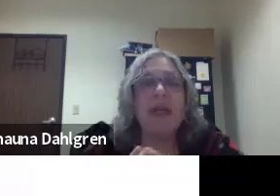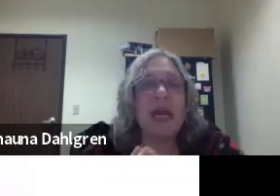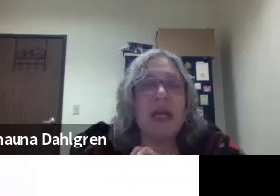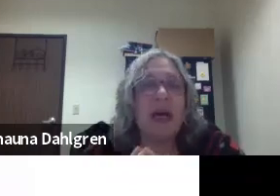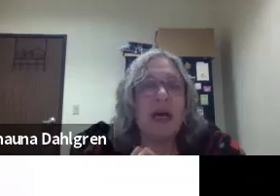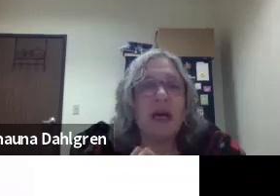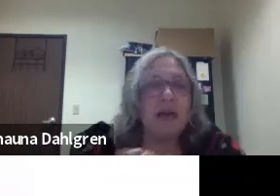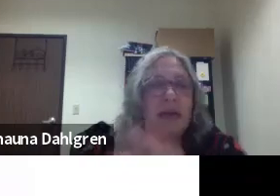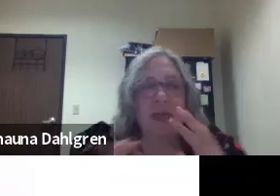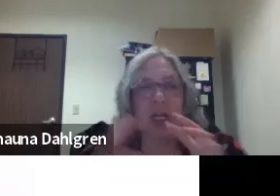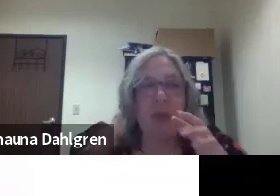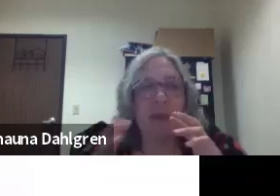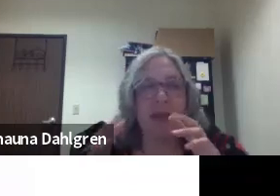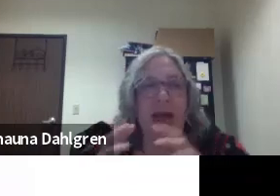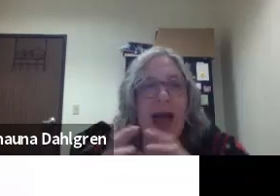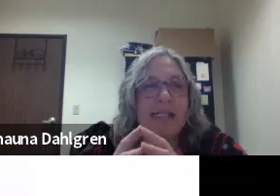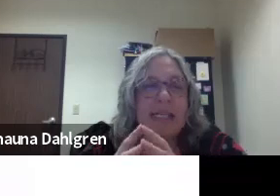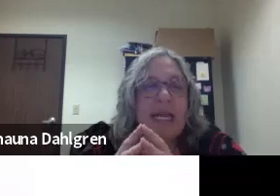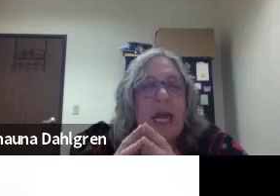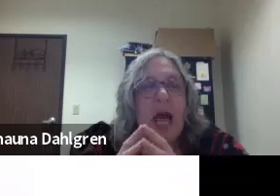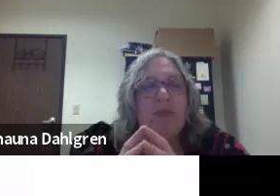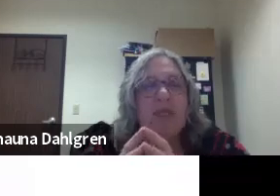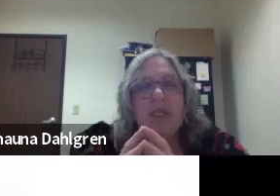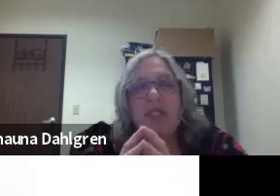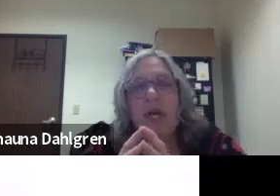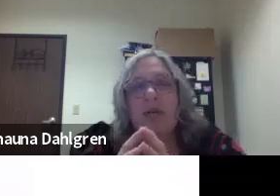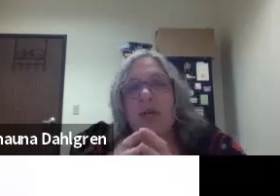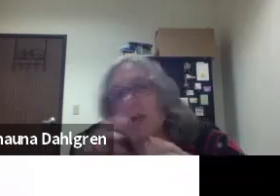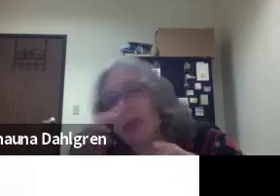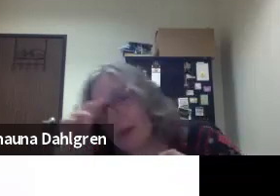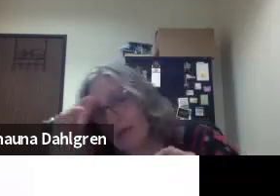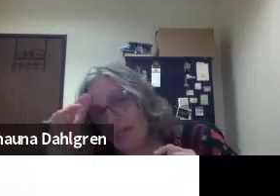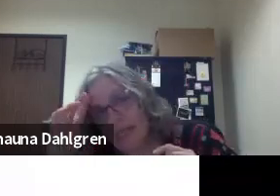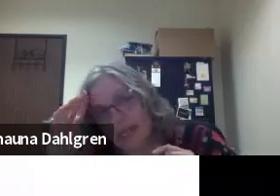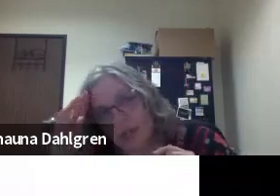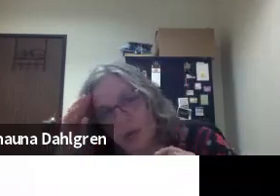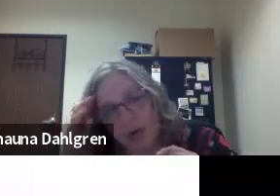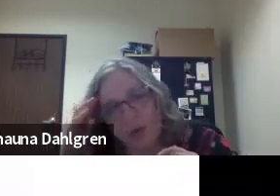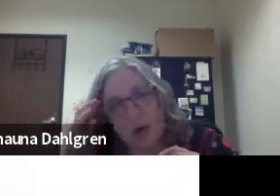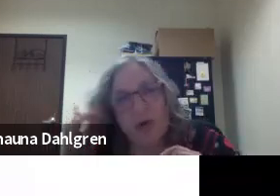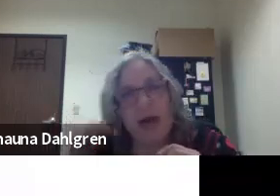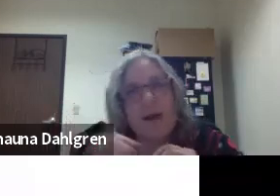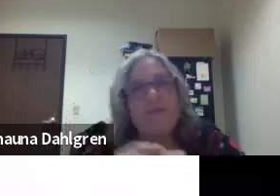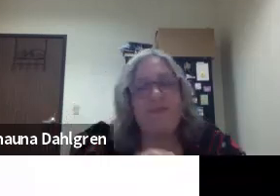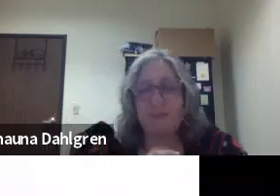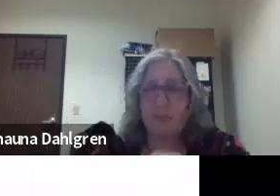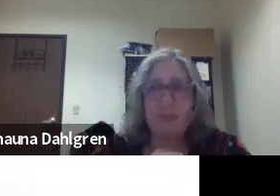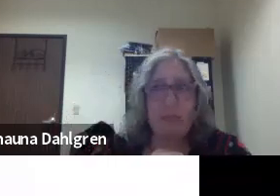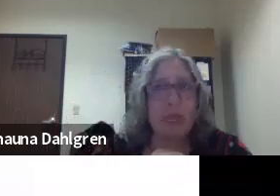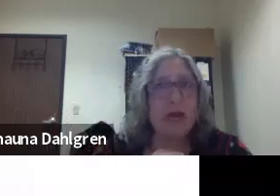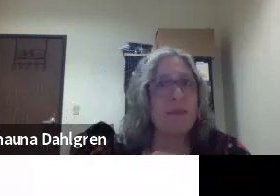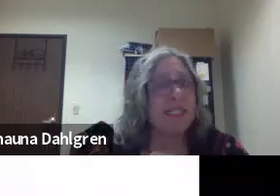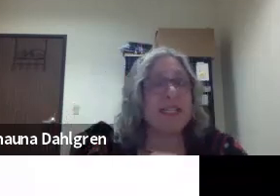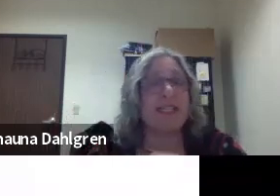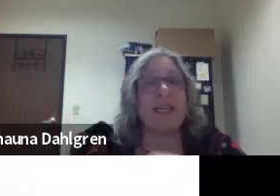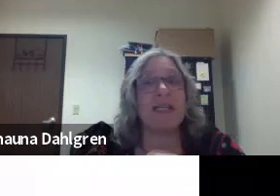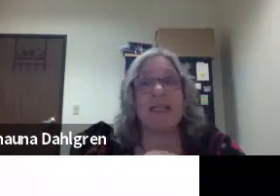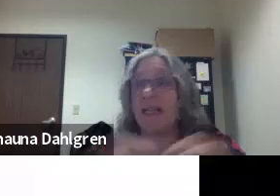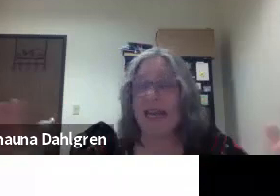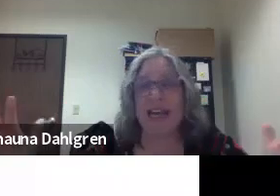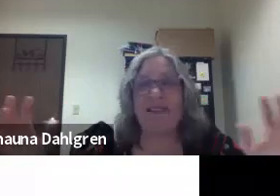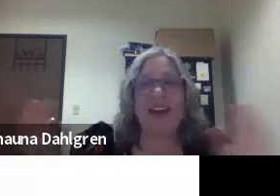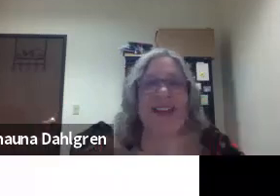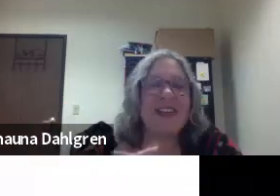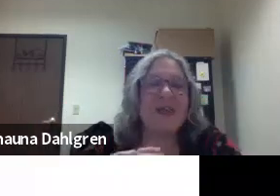And then kind of, maybe lastly, just to share a little bit about the Ticket to Work program. Since